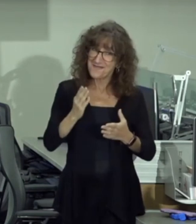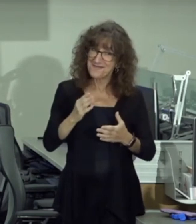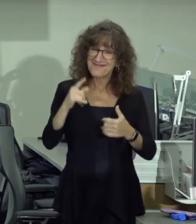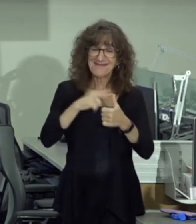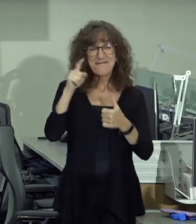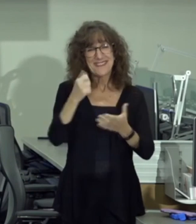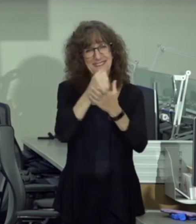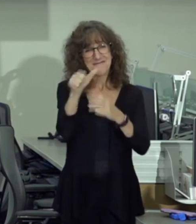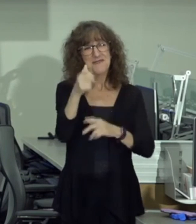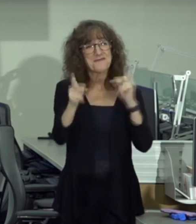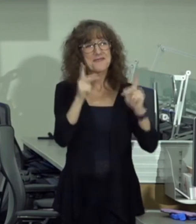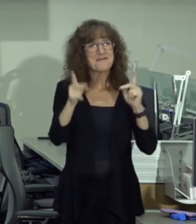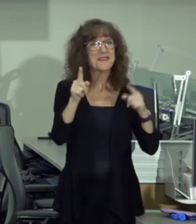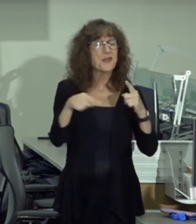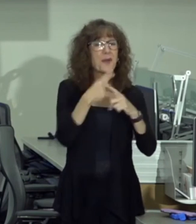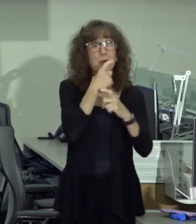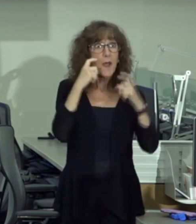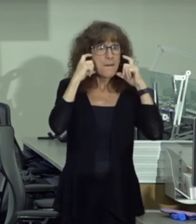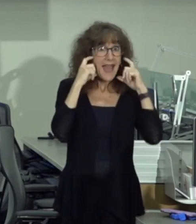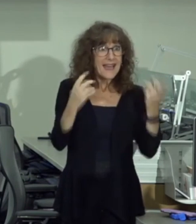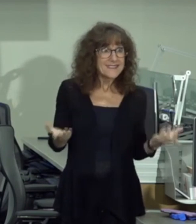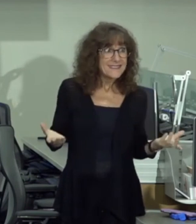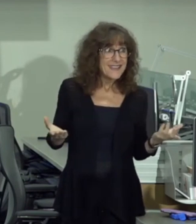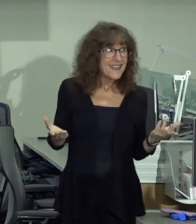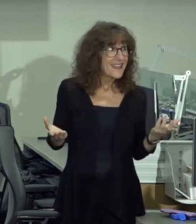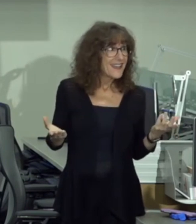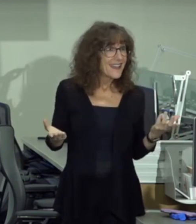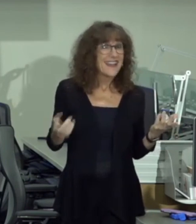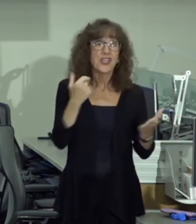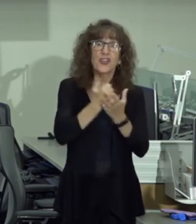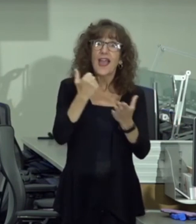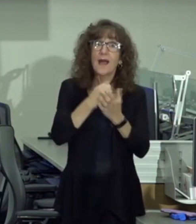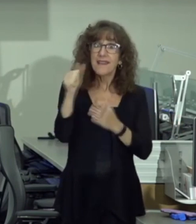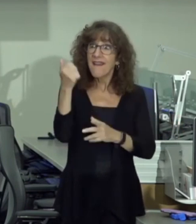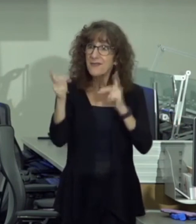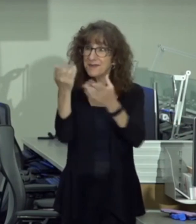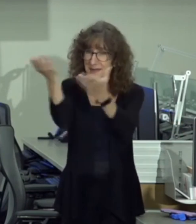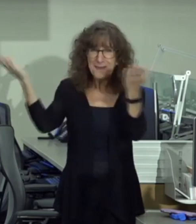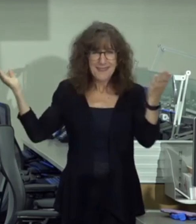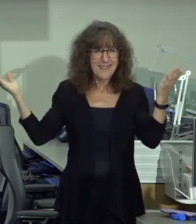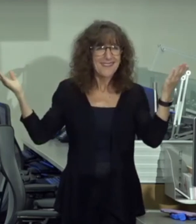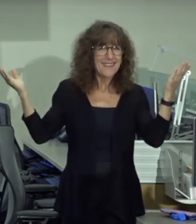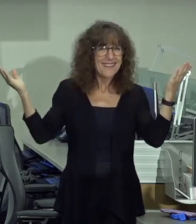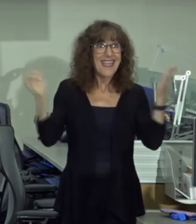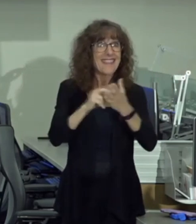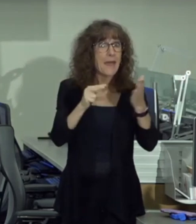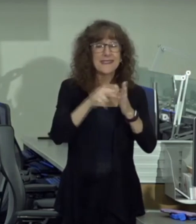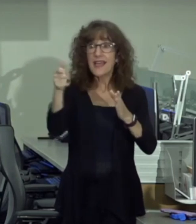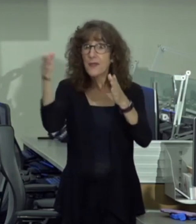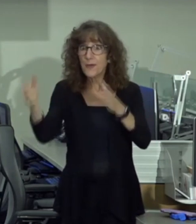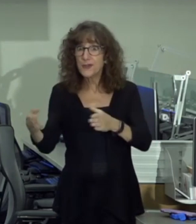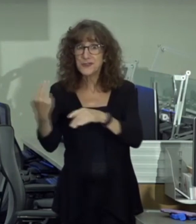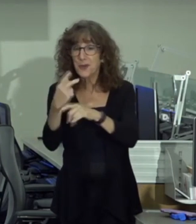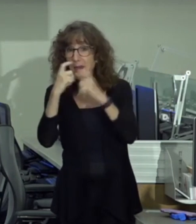you've got to help other people. So when you wear a mask, you're helping the other person. And that means the other person